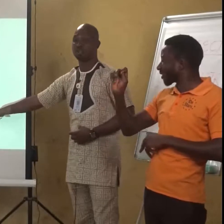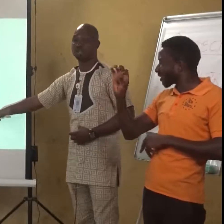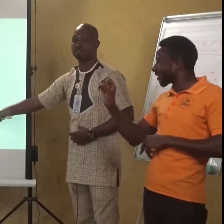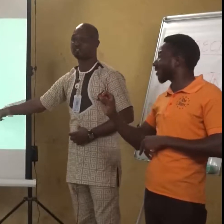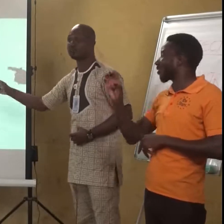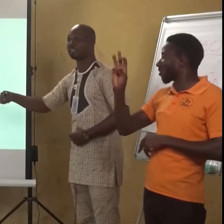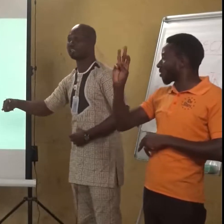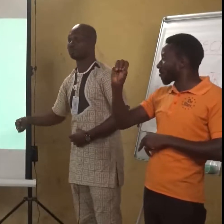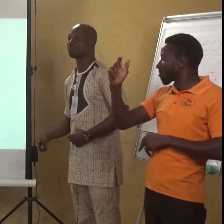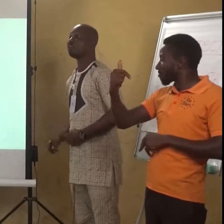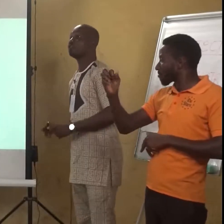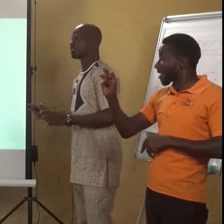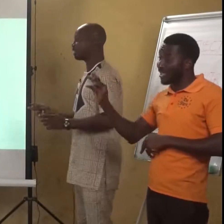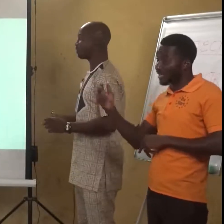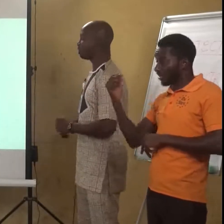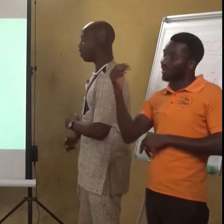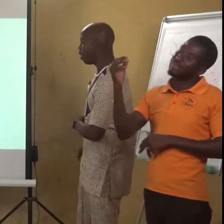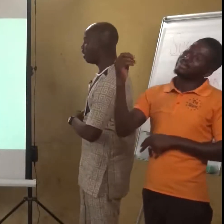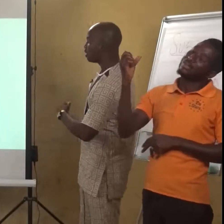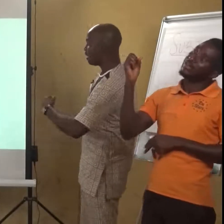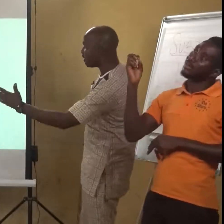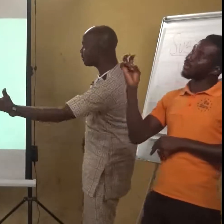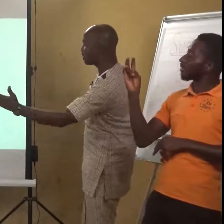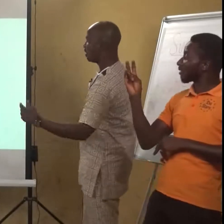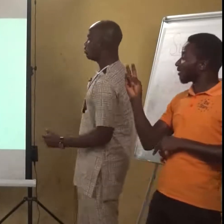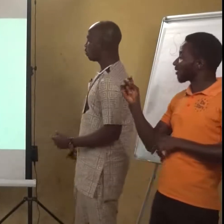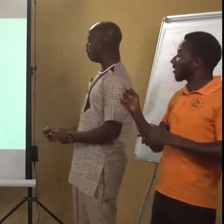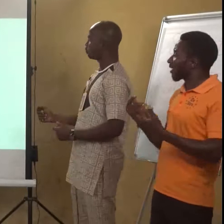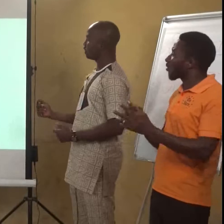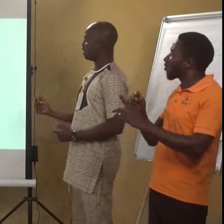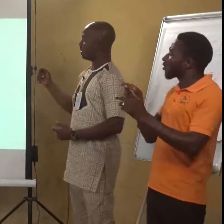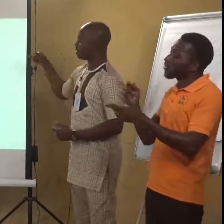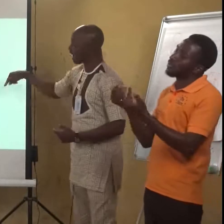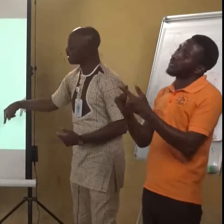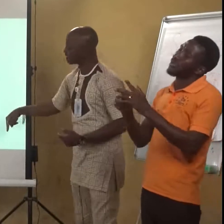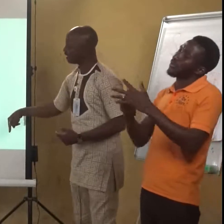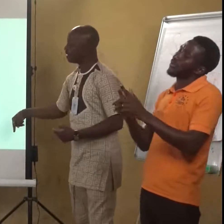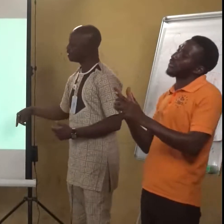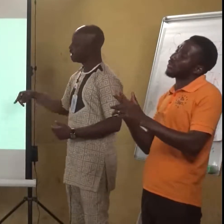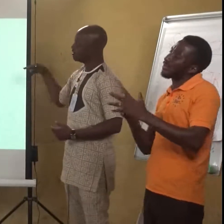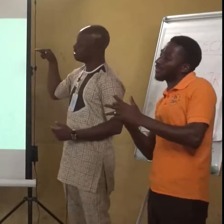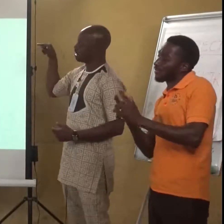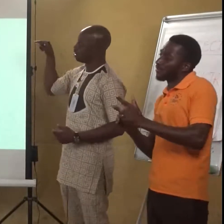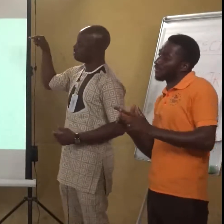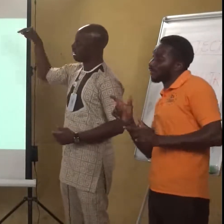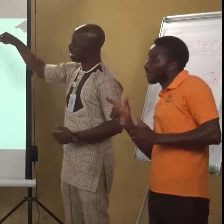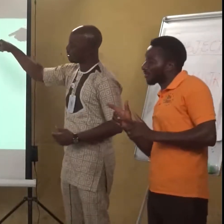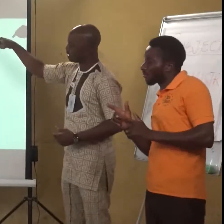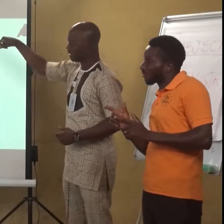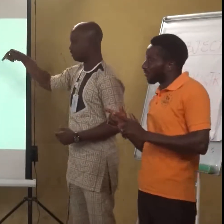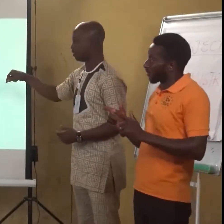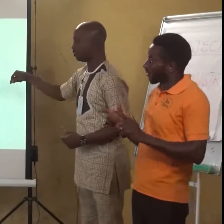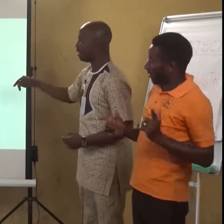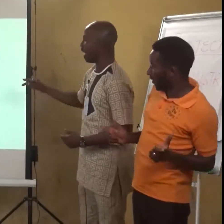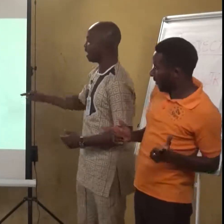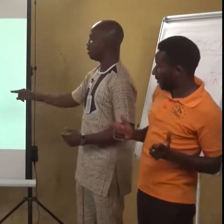middle element. So I'll take it again. You start from your left, you come to the right, you give the name of the element in